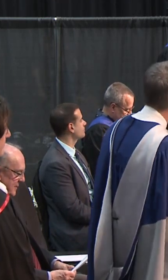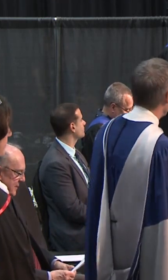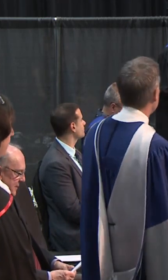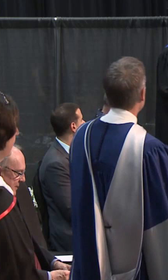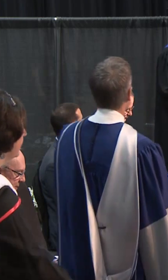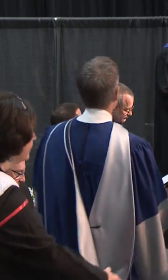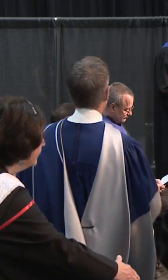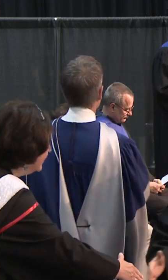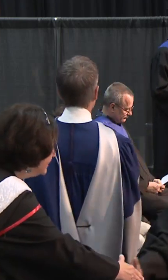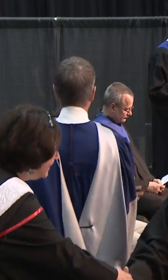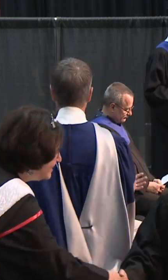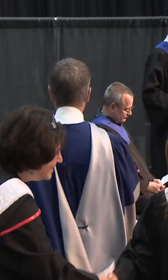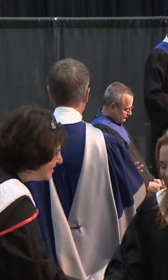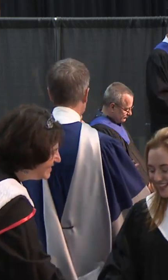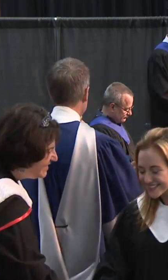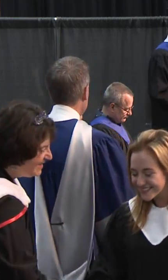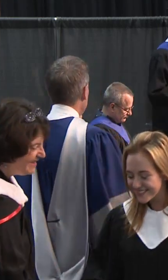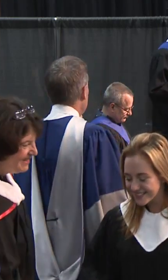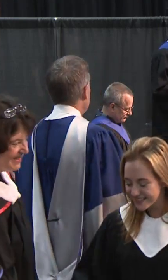Jamie Curry.